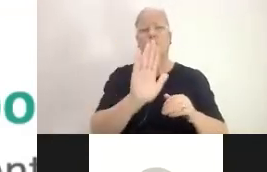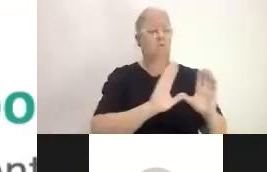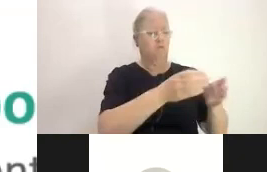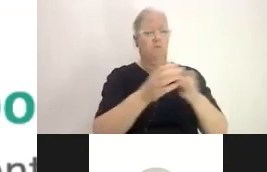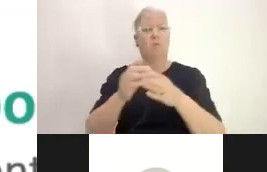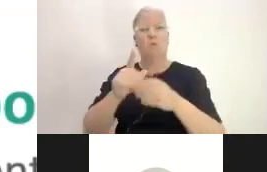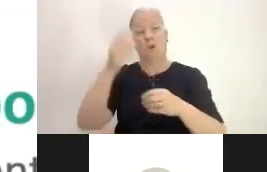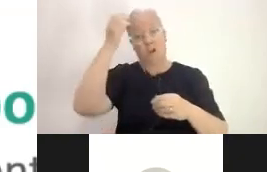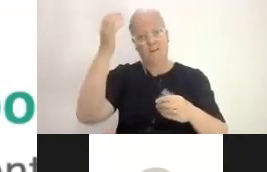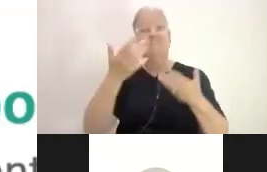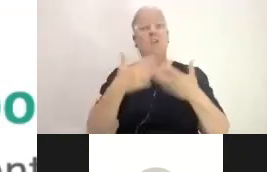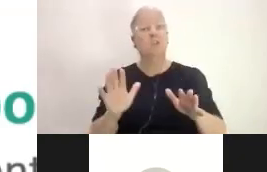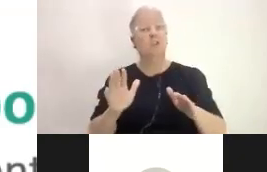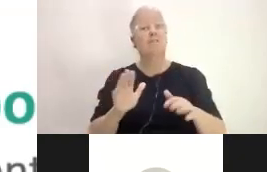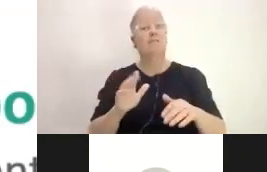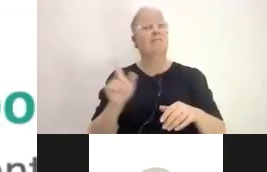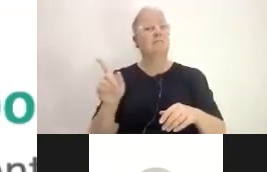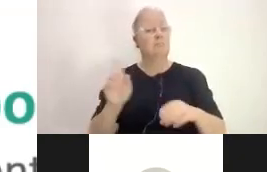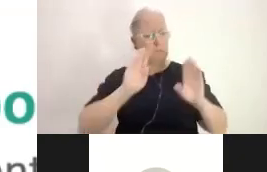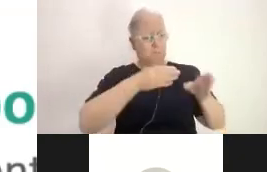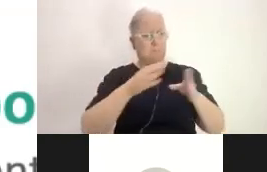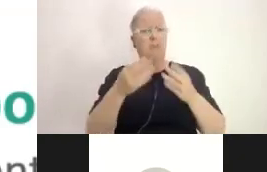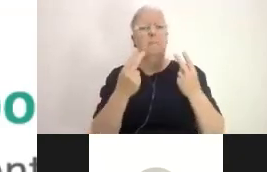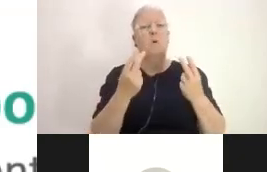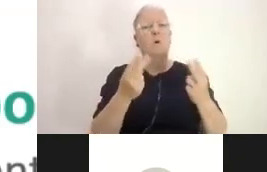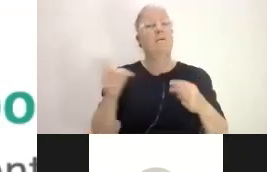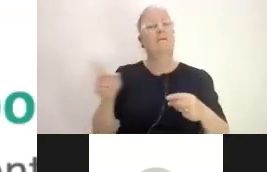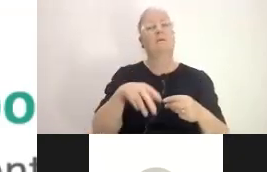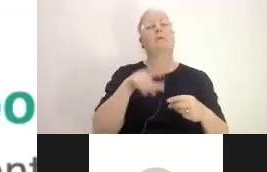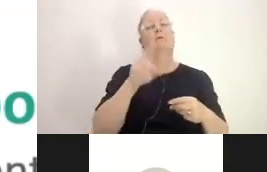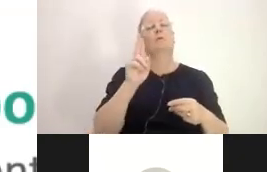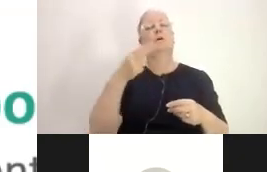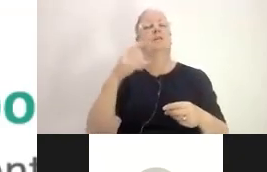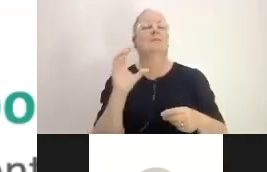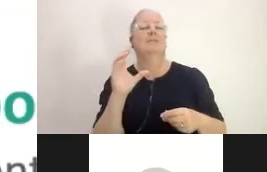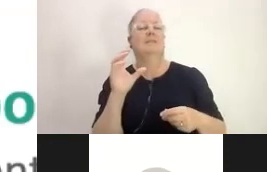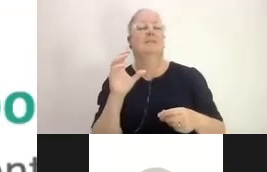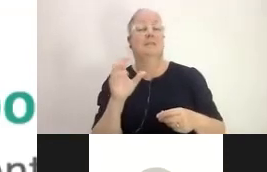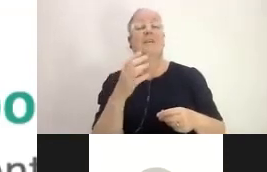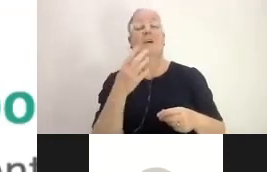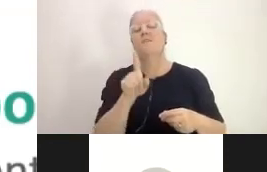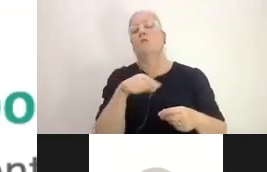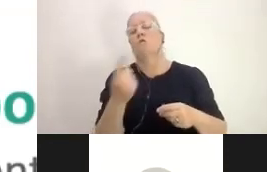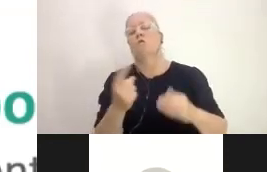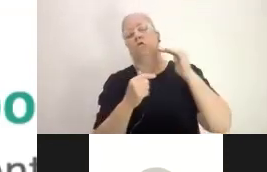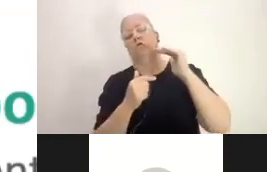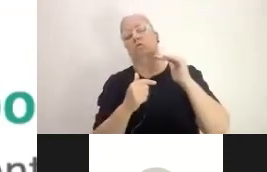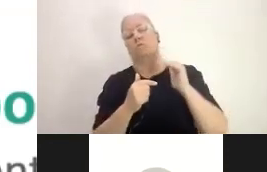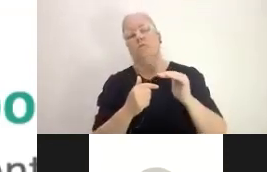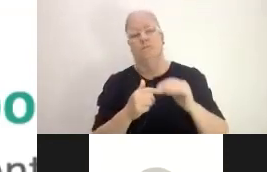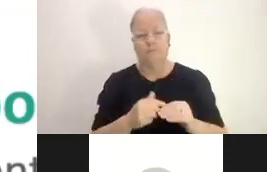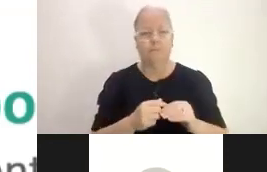in their UHC commitments and actions under this dashboard, as well as some others. You can also look